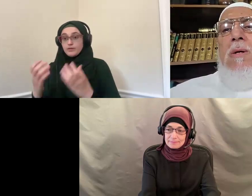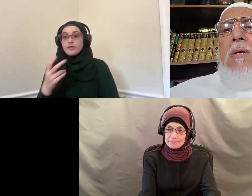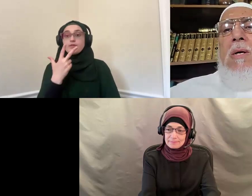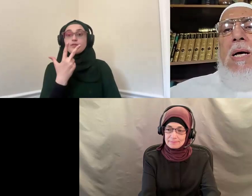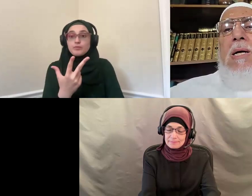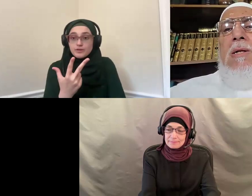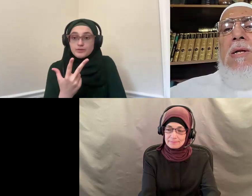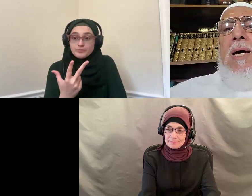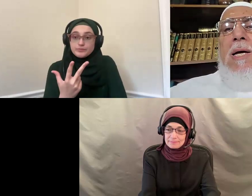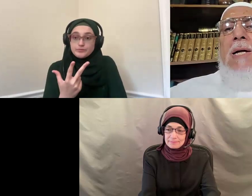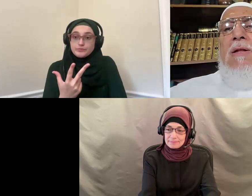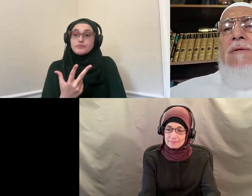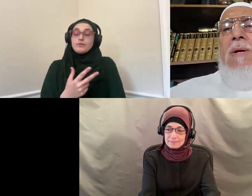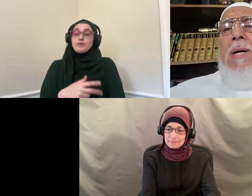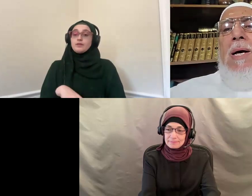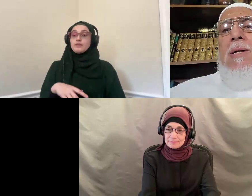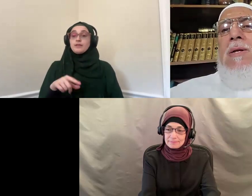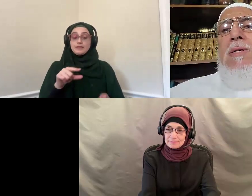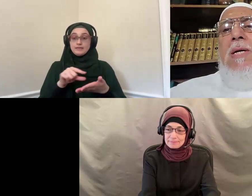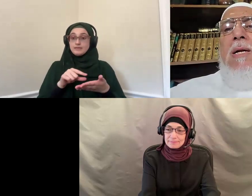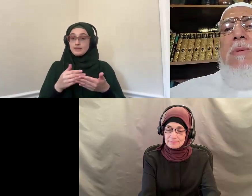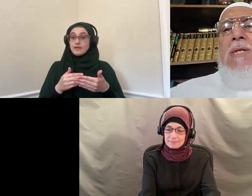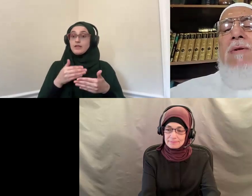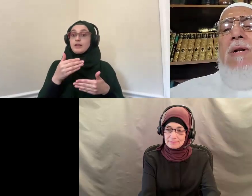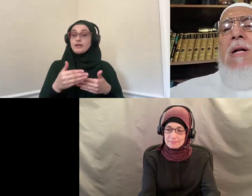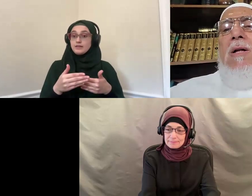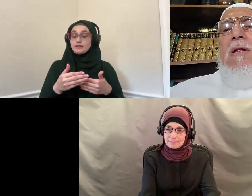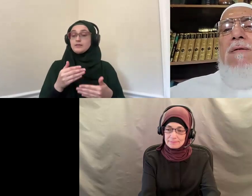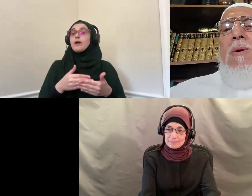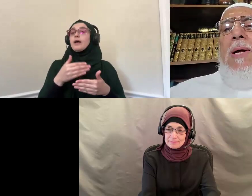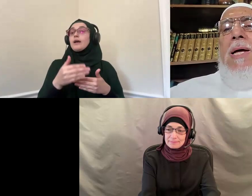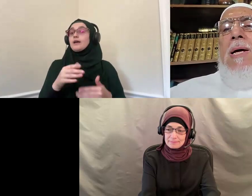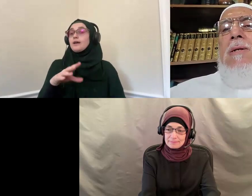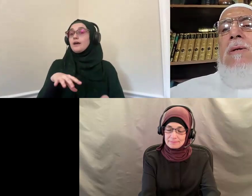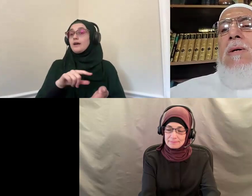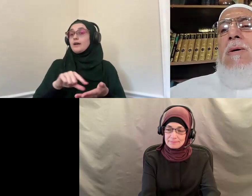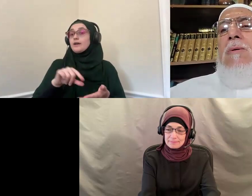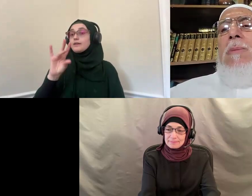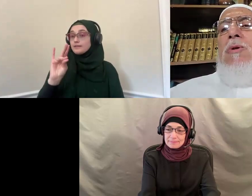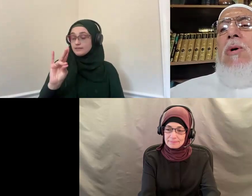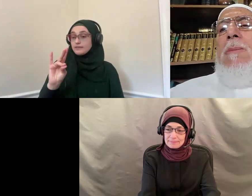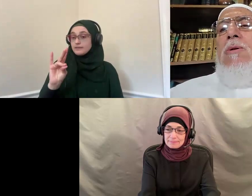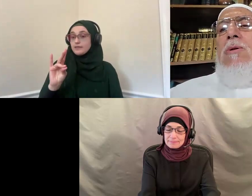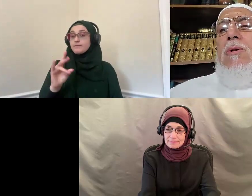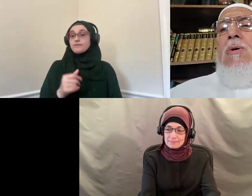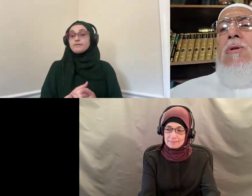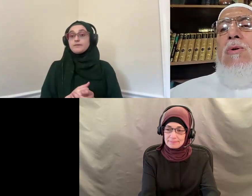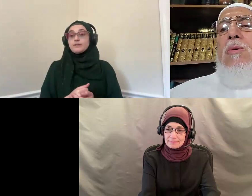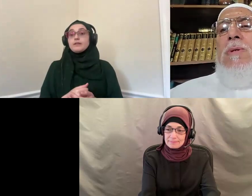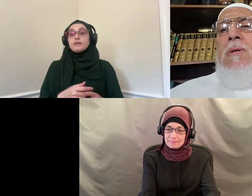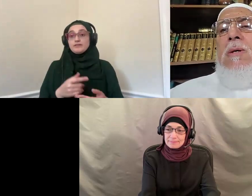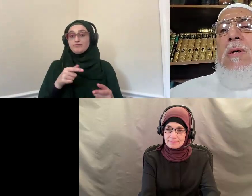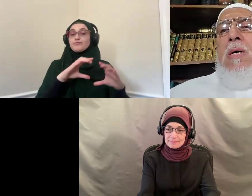groups. And the ayat, the following ayat, this is ayat number 7, the following ayat will be talking about